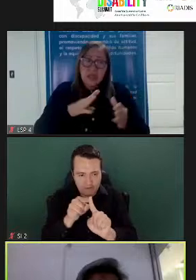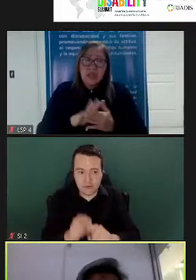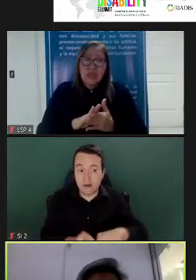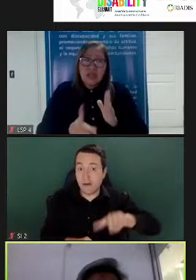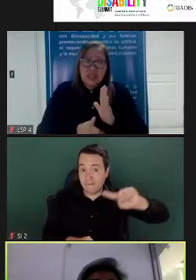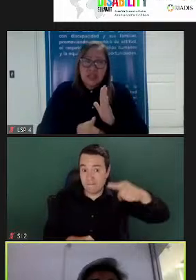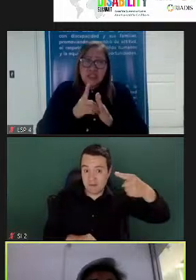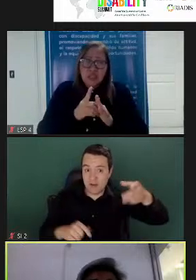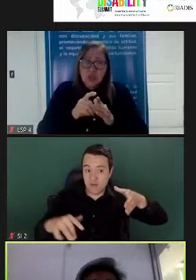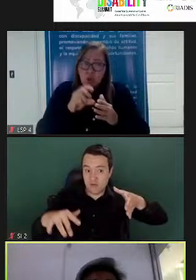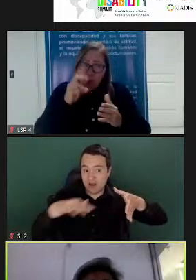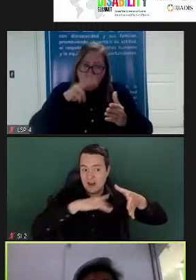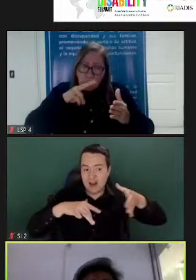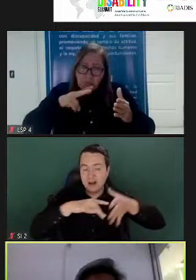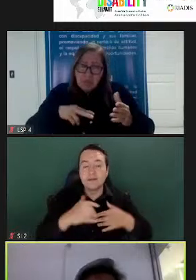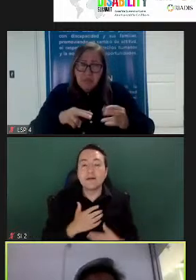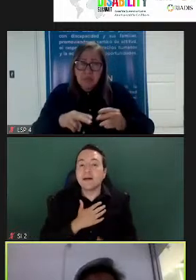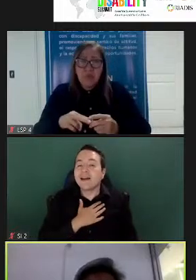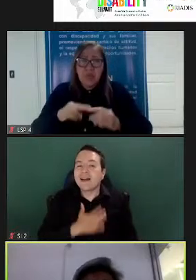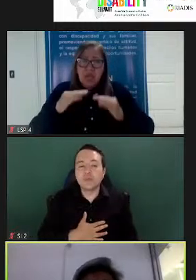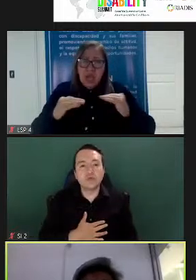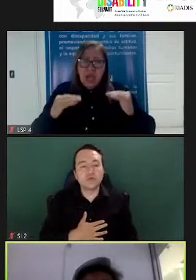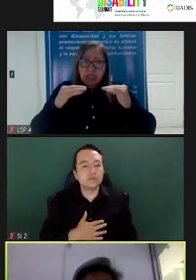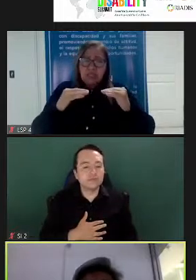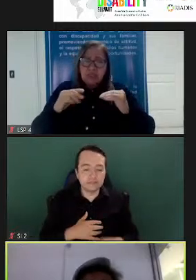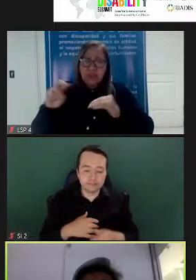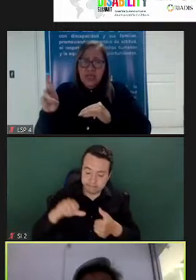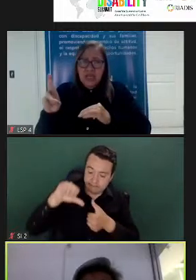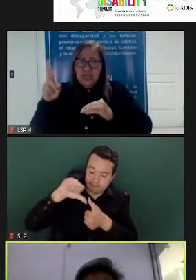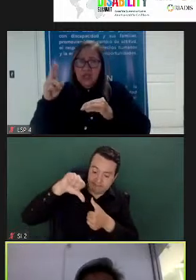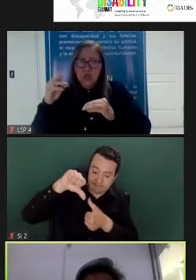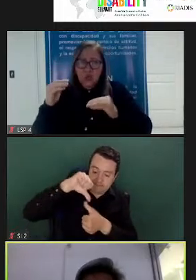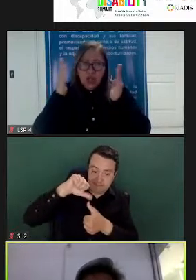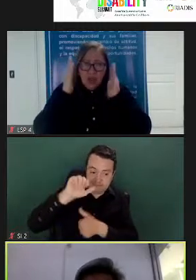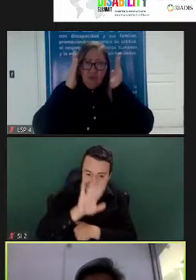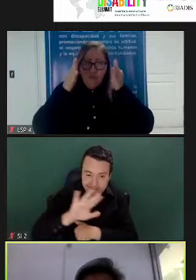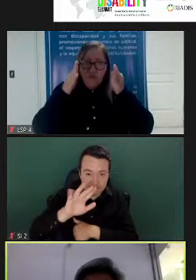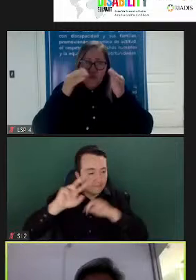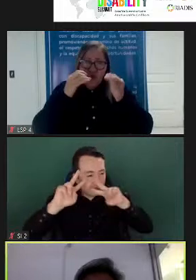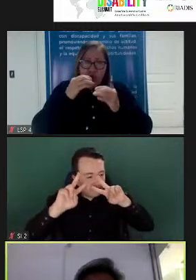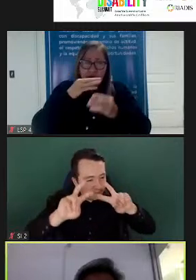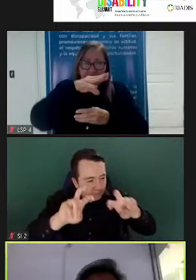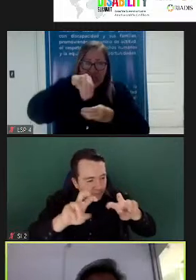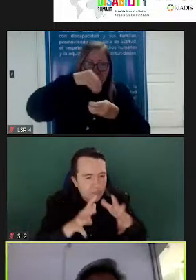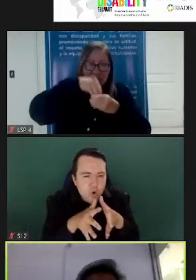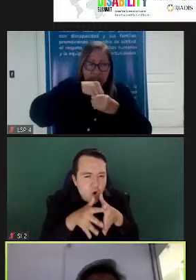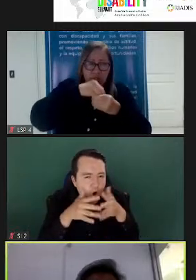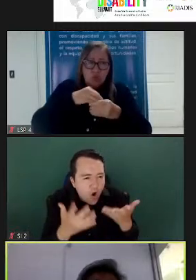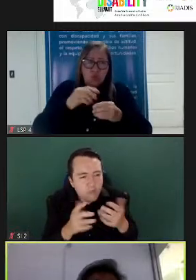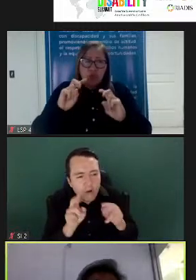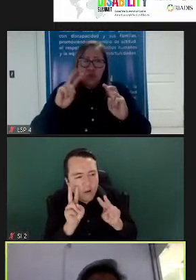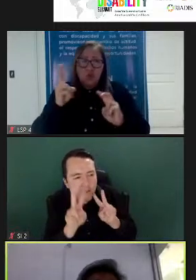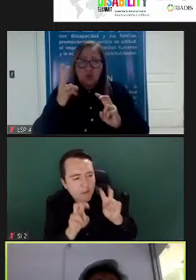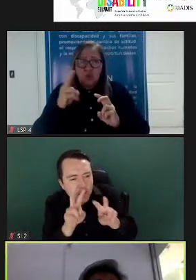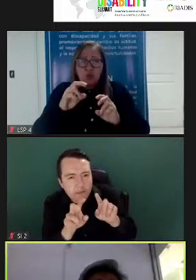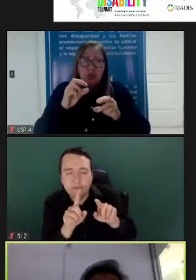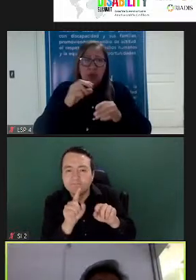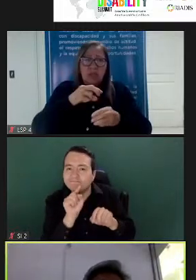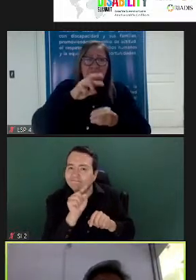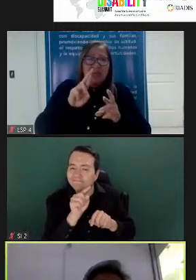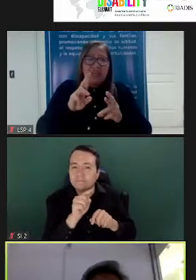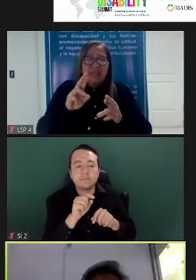to read them developing a diagnosis at a sub-original level with an intersectional approach